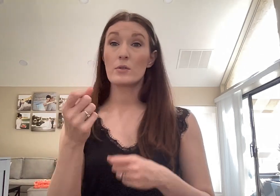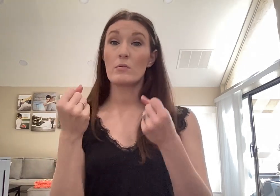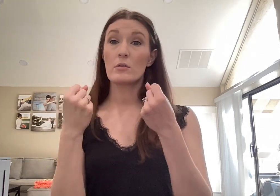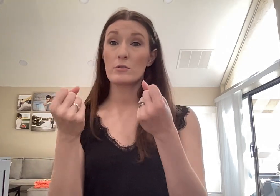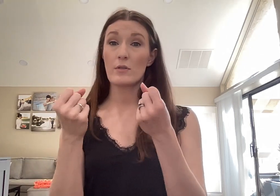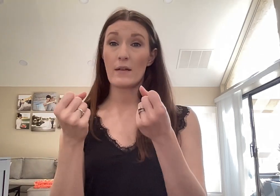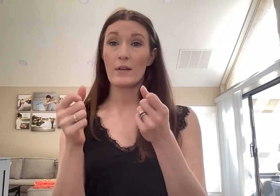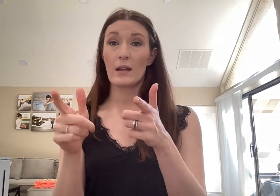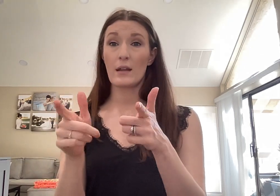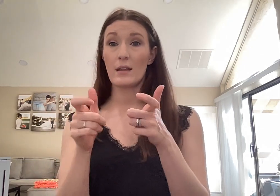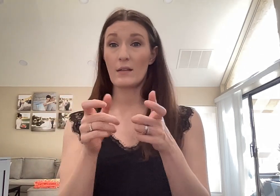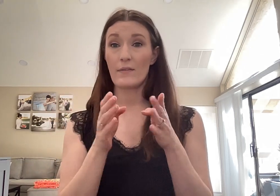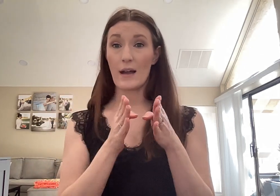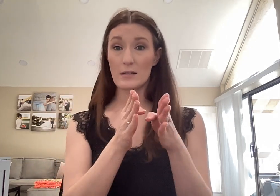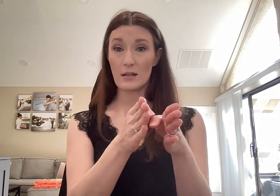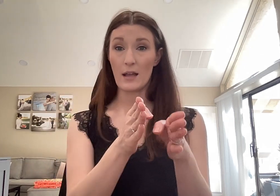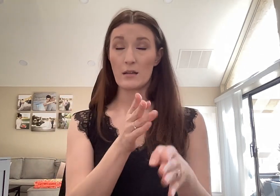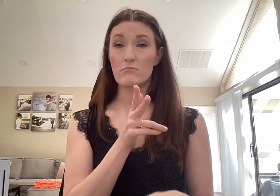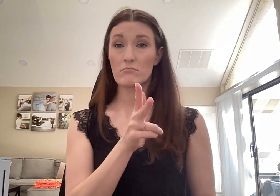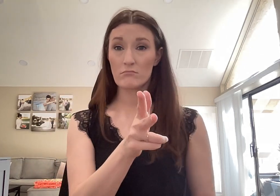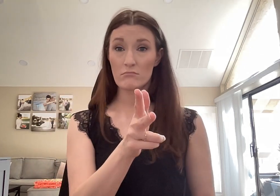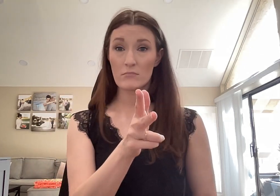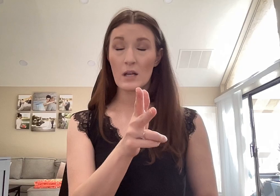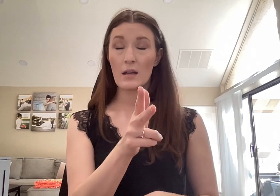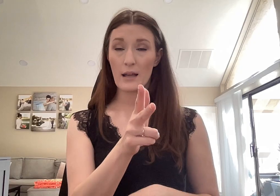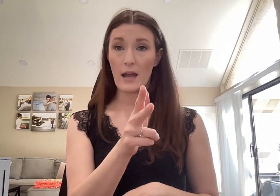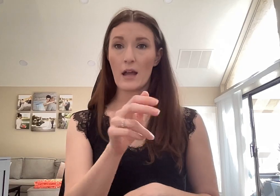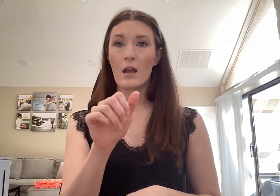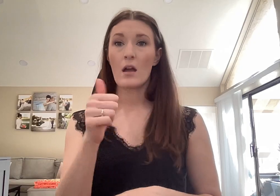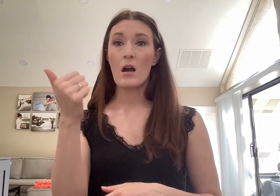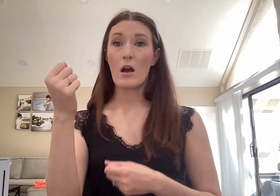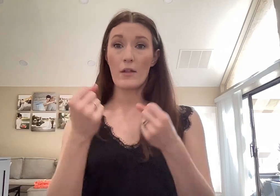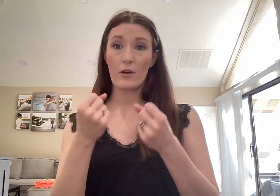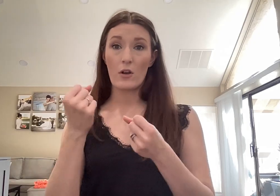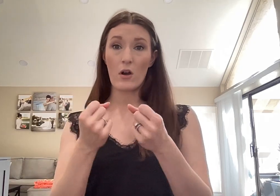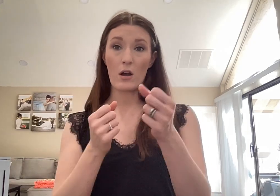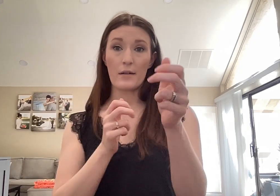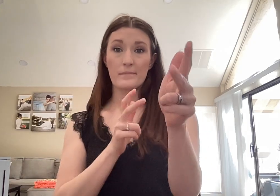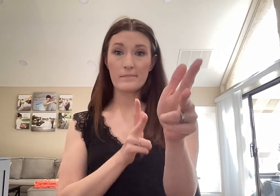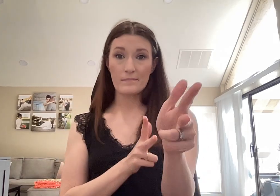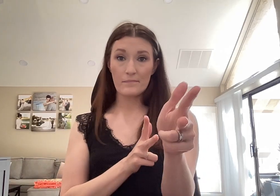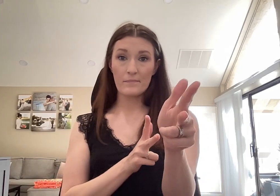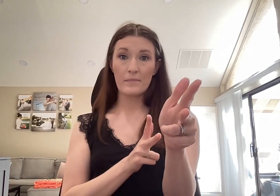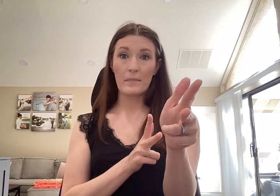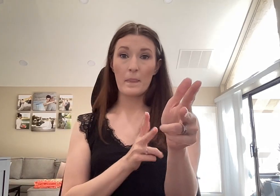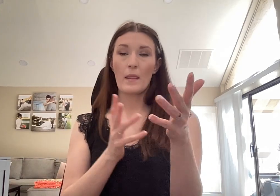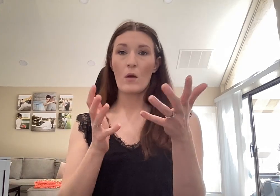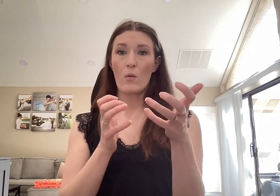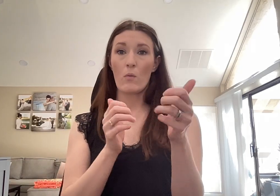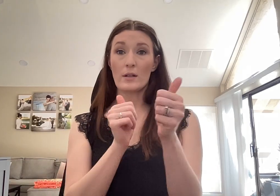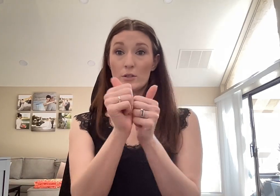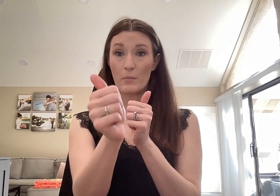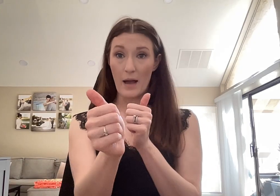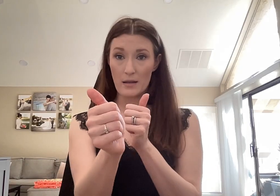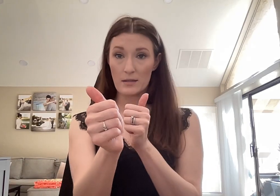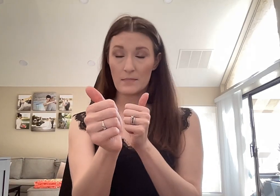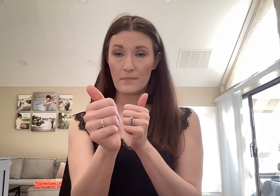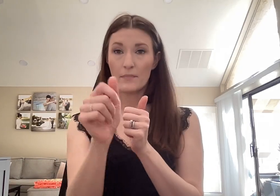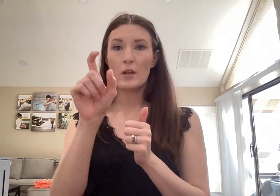you are driving in the fast lane, okay? Other car wants to pass.